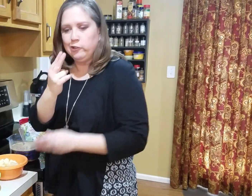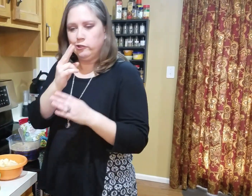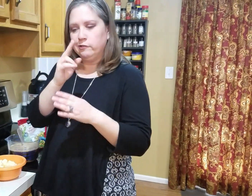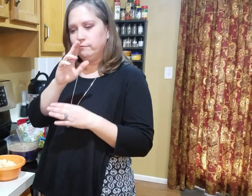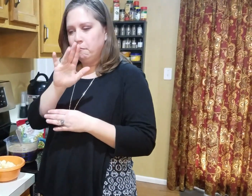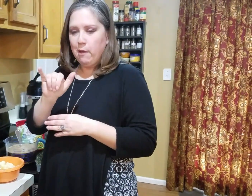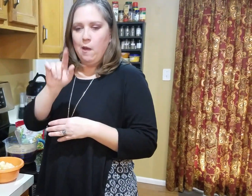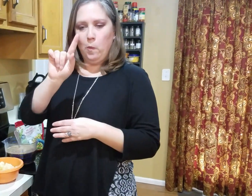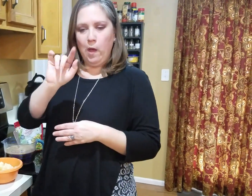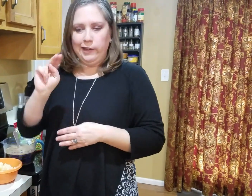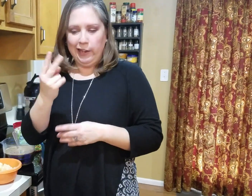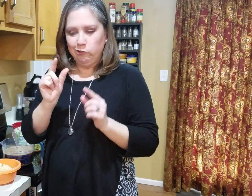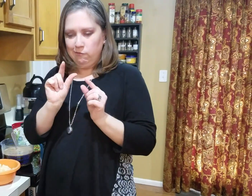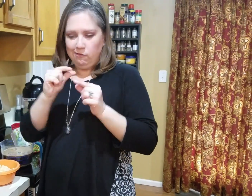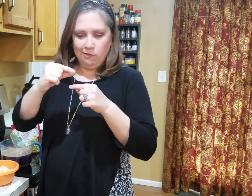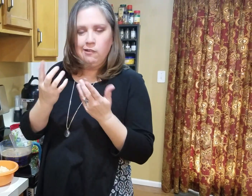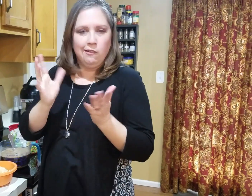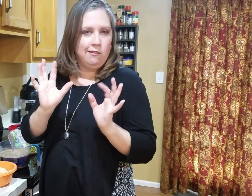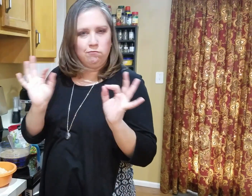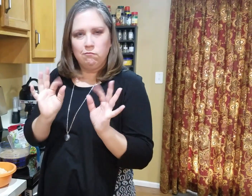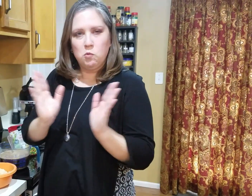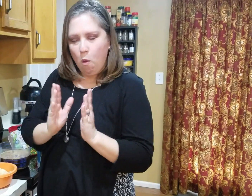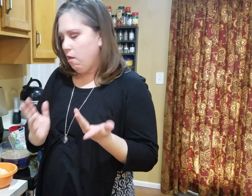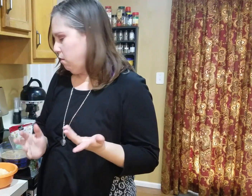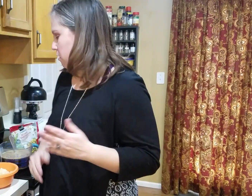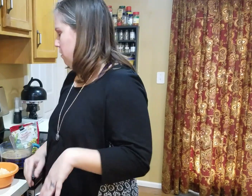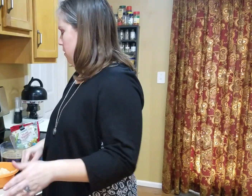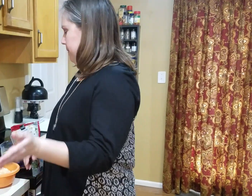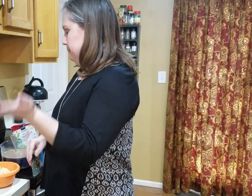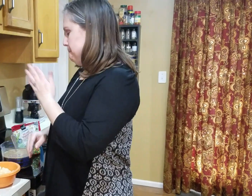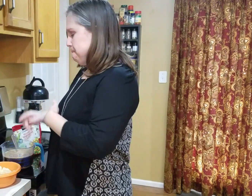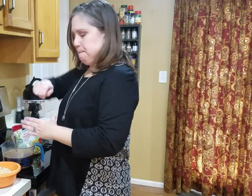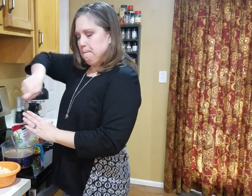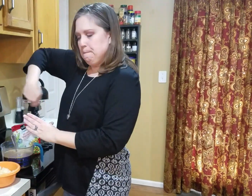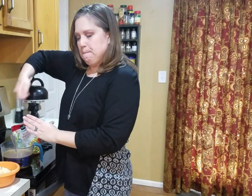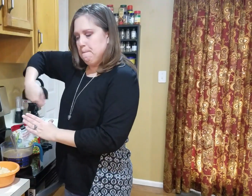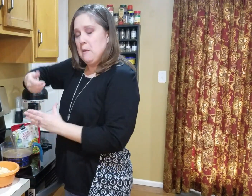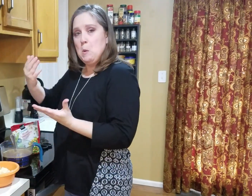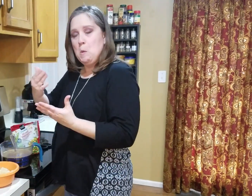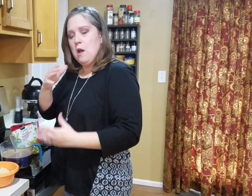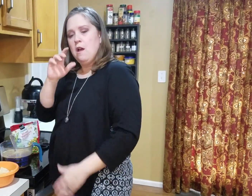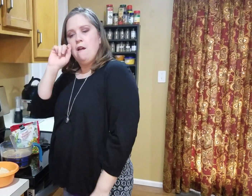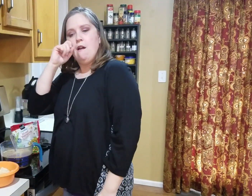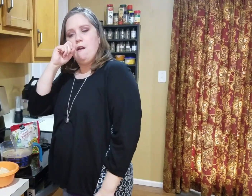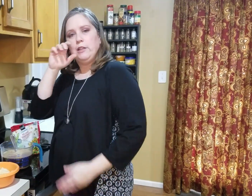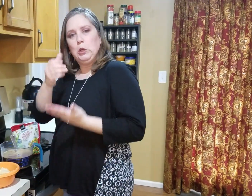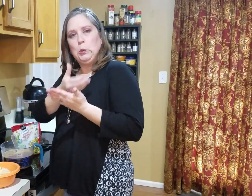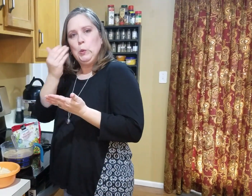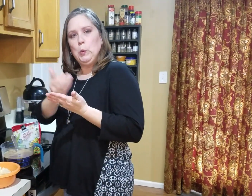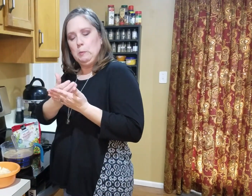They're about 1 inch by 1 inch cubes, not very big at all. And then I mixed up some